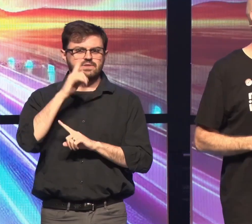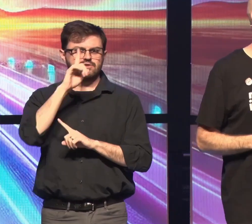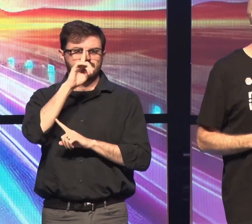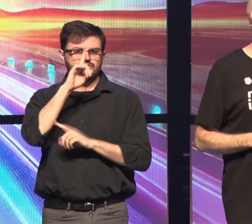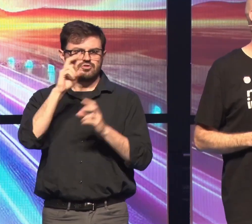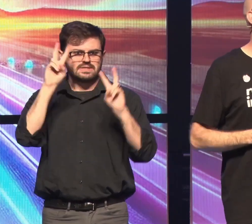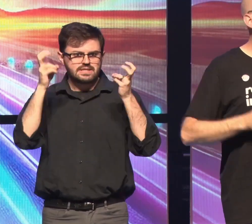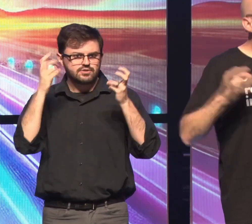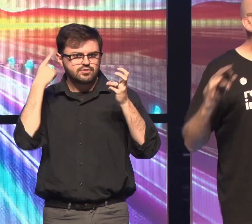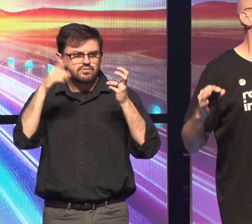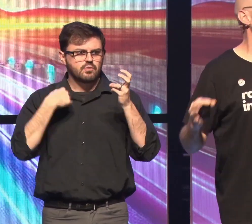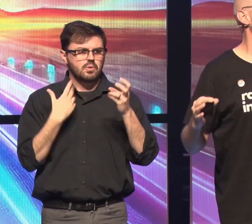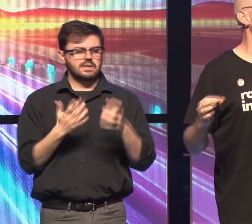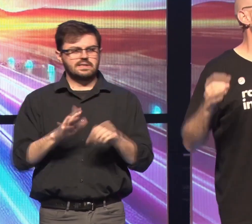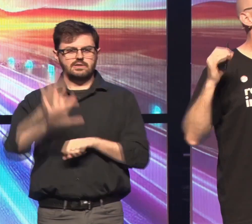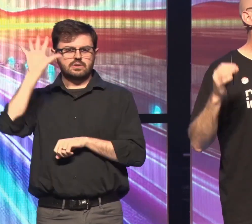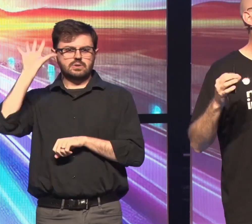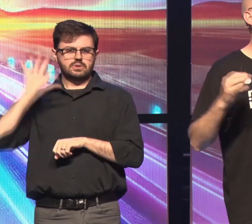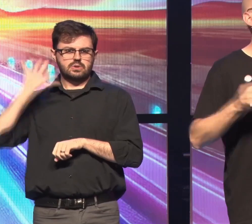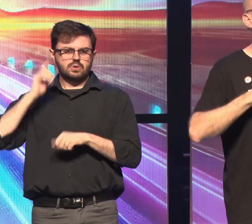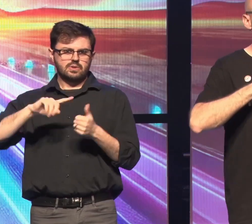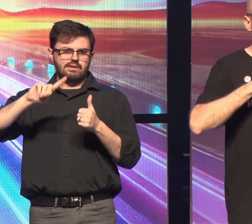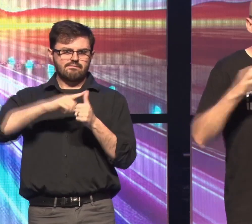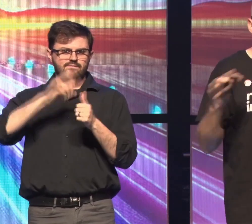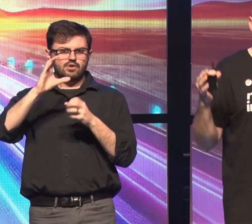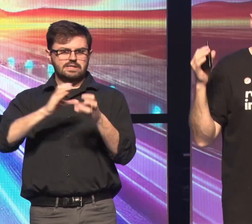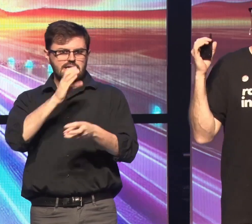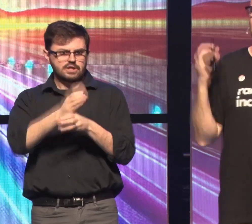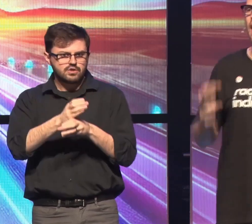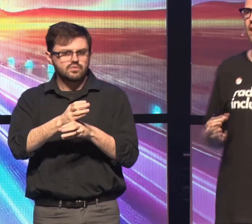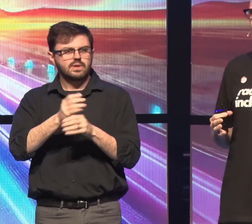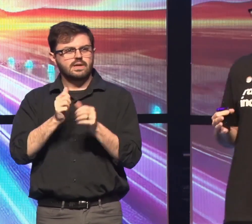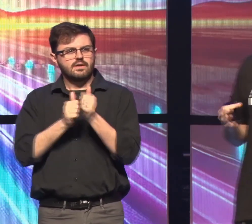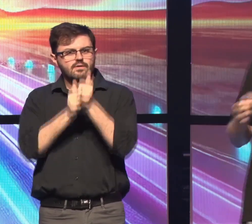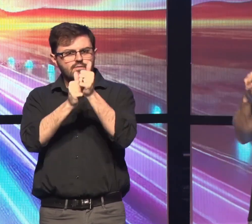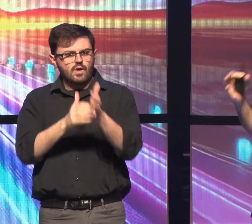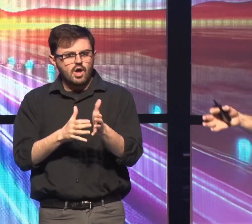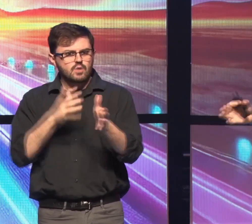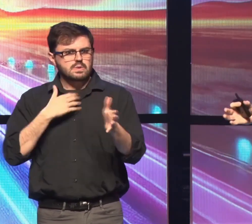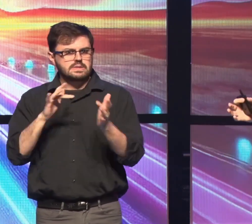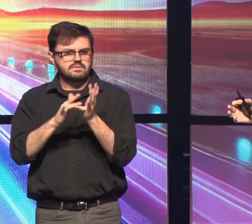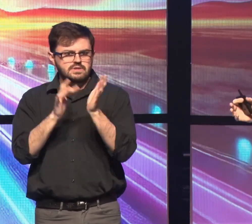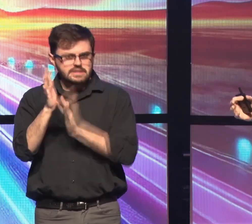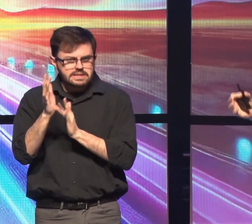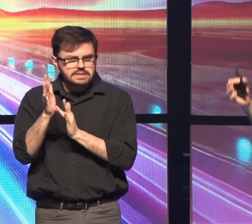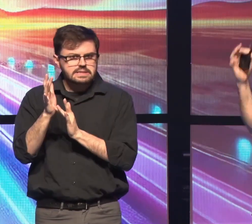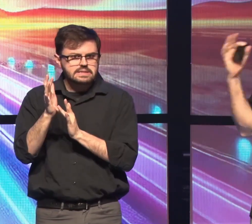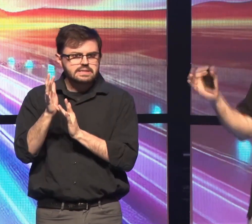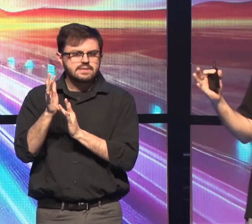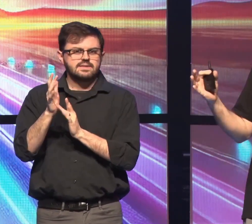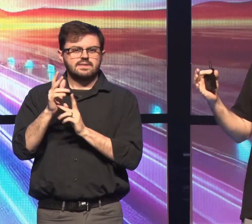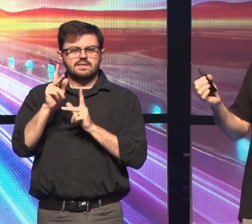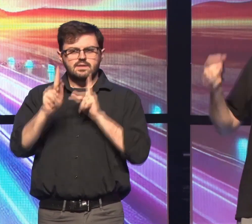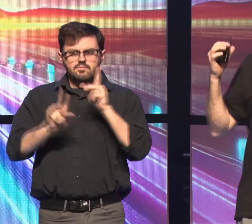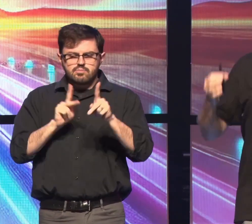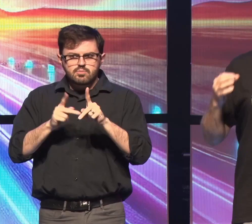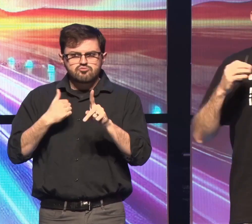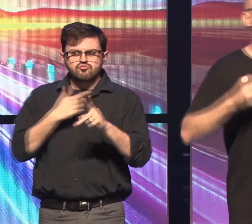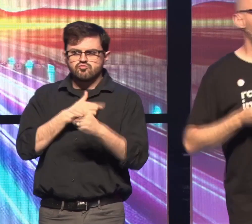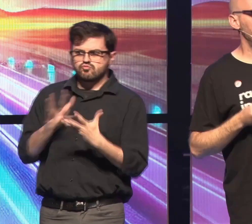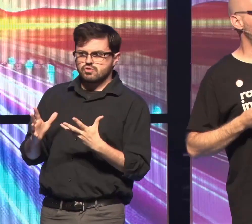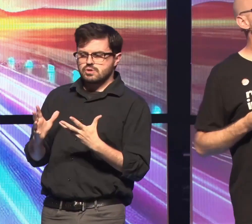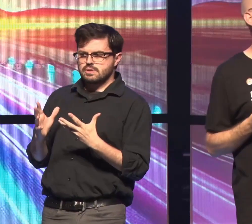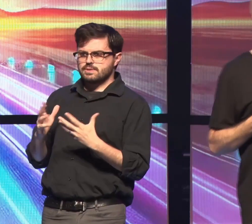Jesus. The big question for people who were engaging in life in the first century was this: how do